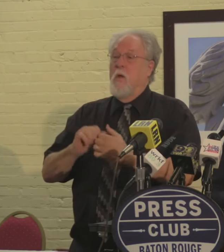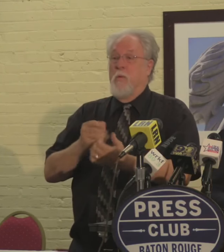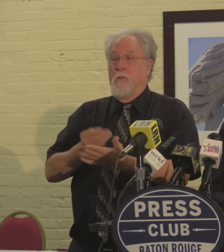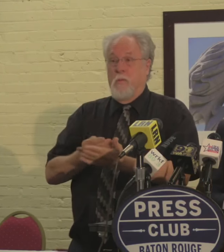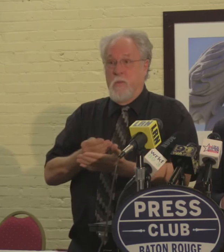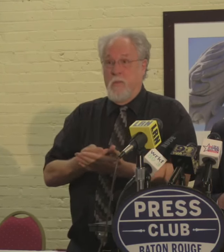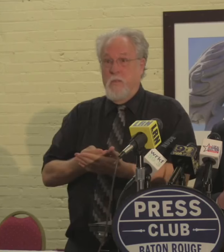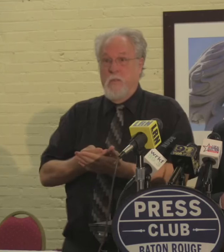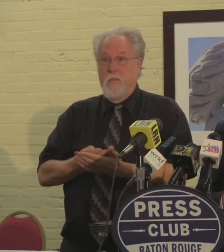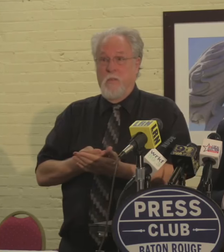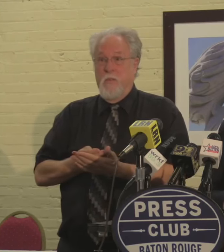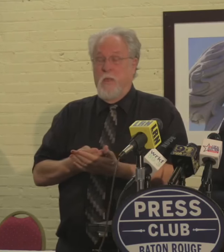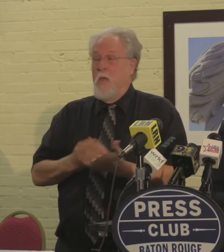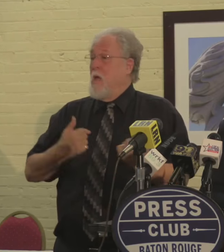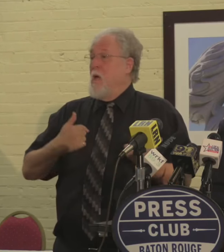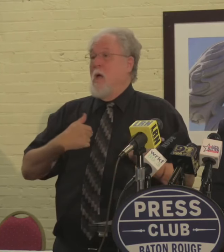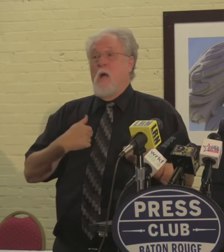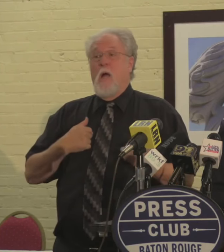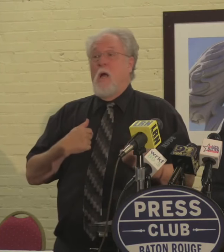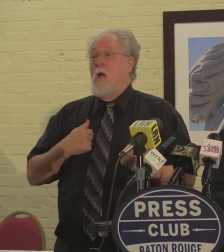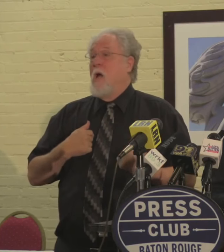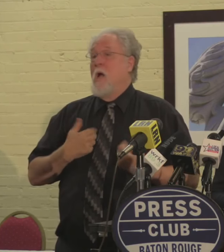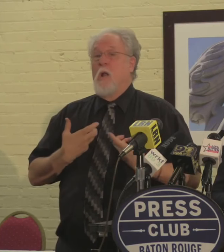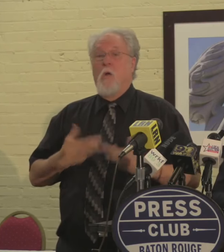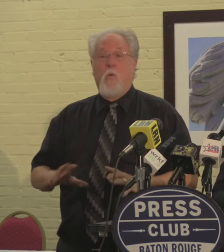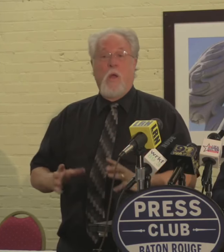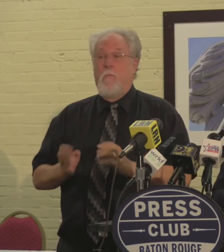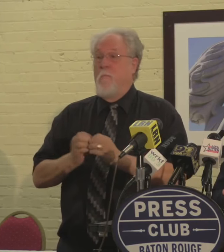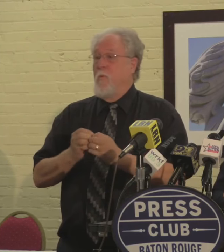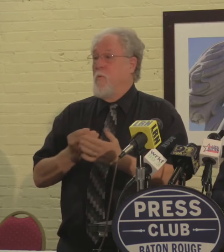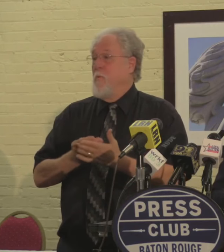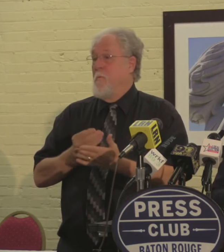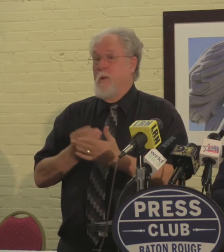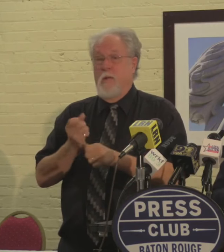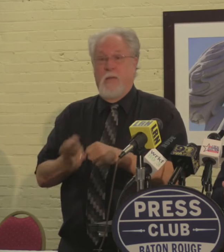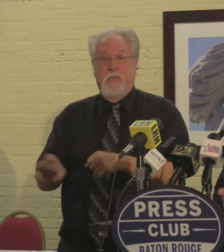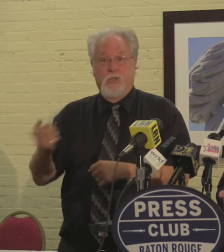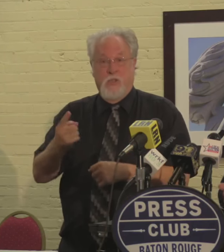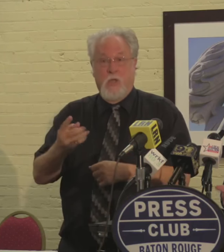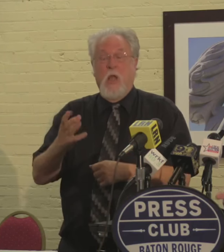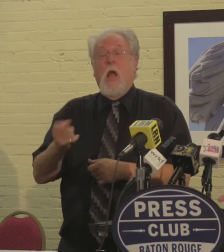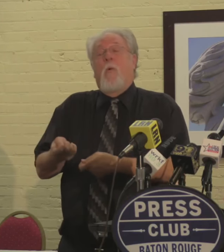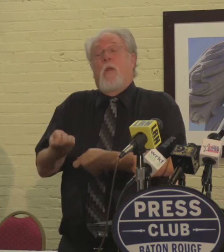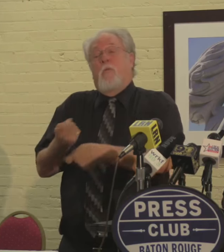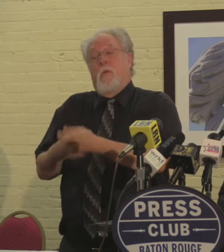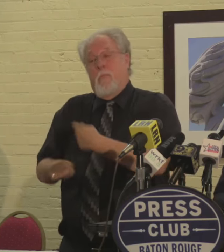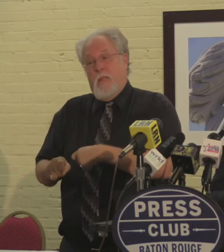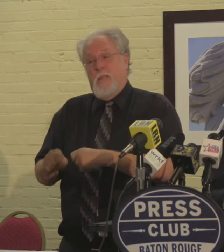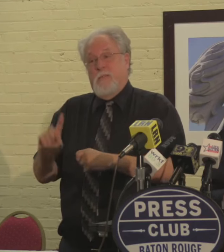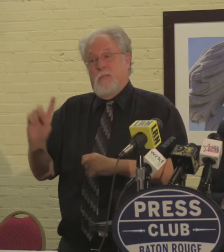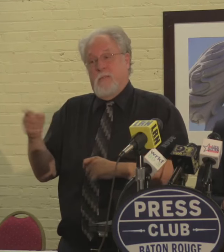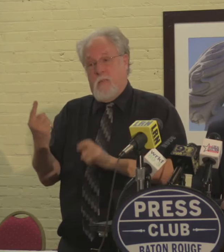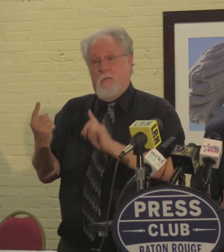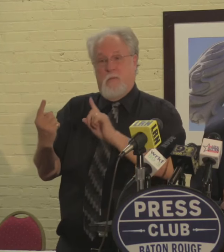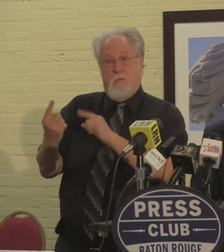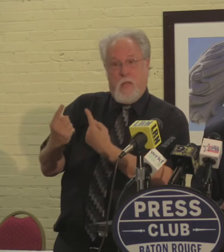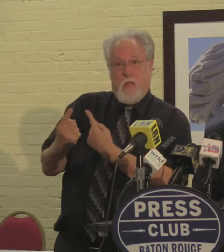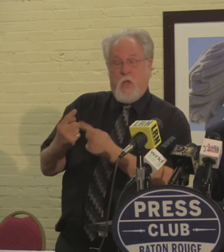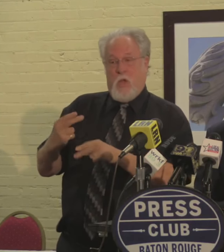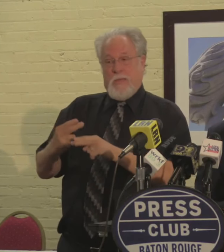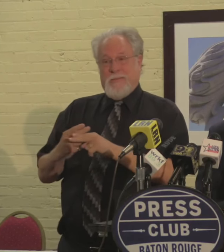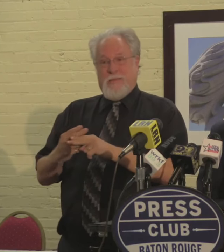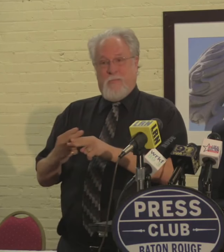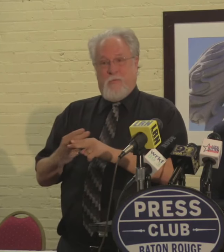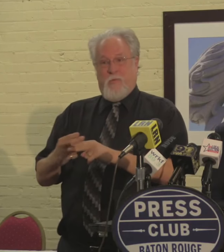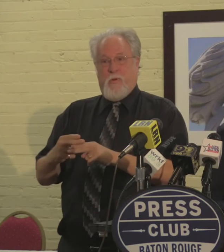bears mentioning. I am not asking for more revenue next year. I want to replace dollar for dollar the temporary